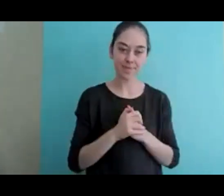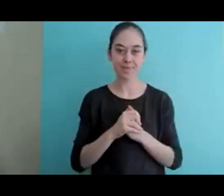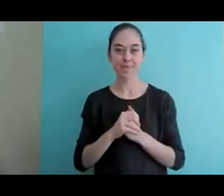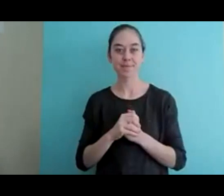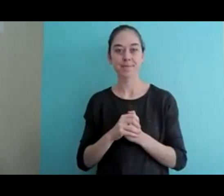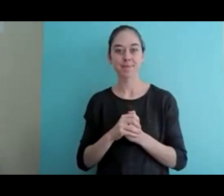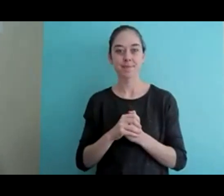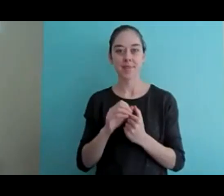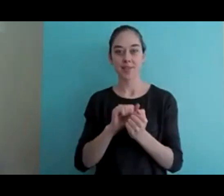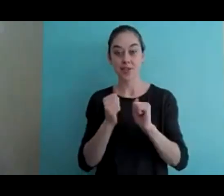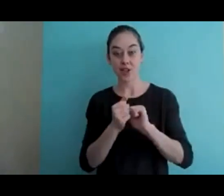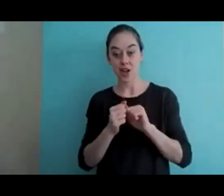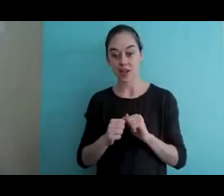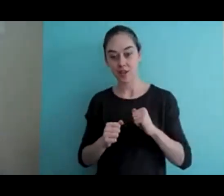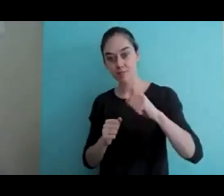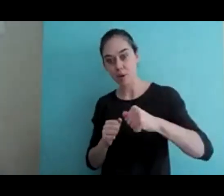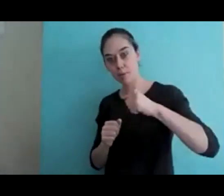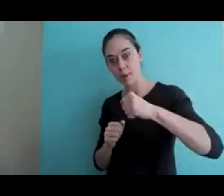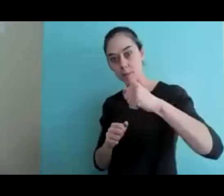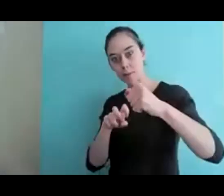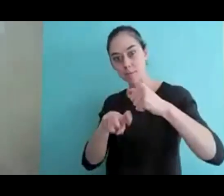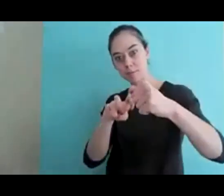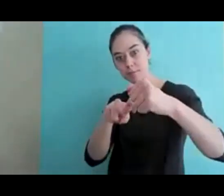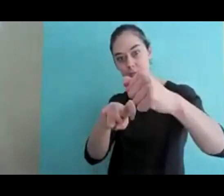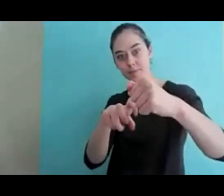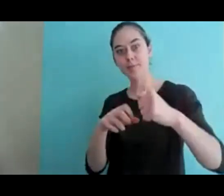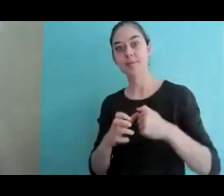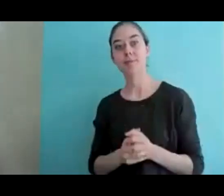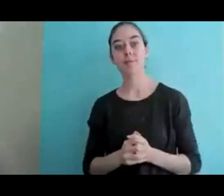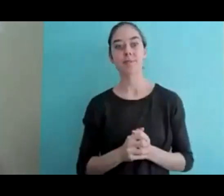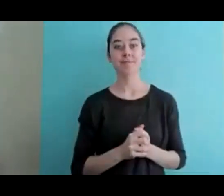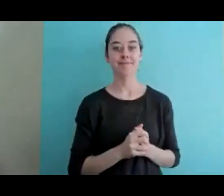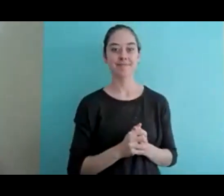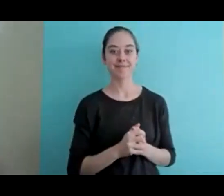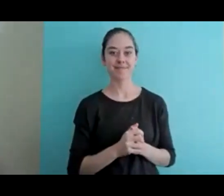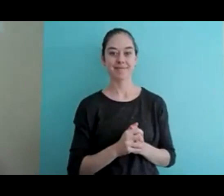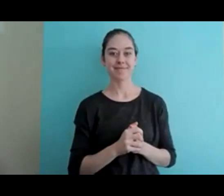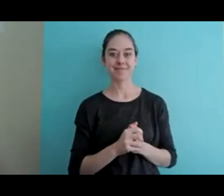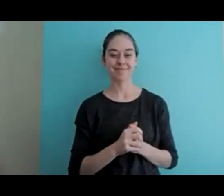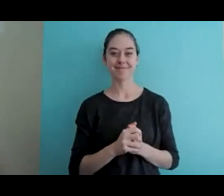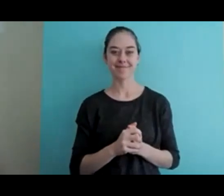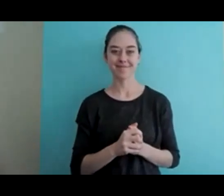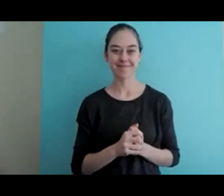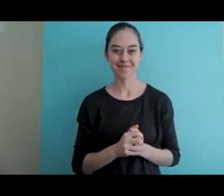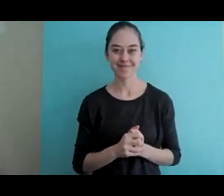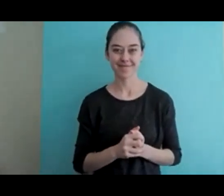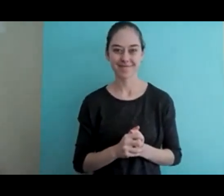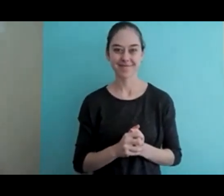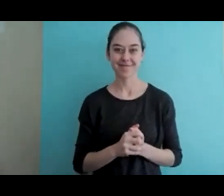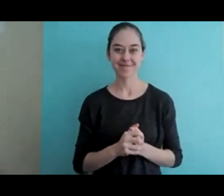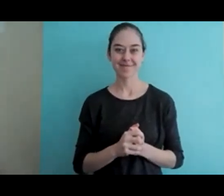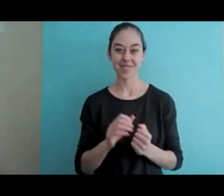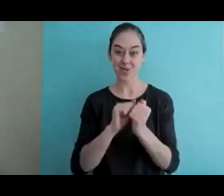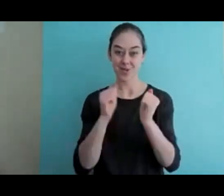Yes, and change. Boom, boom, boom, boom, boom, boom, bam. And back. Good.